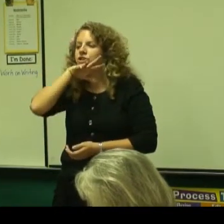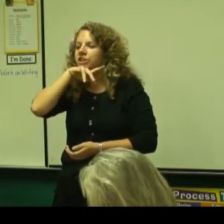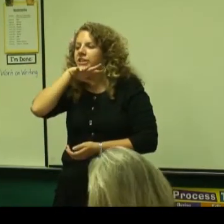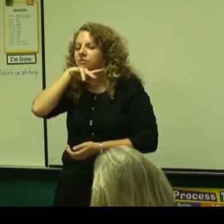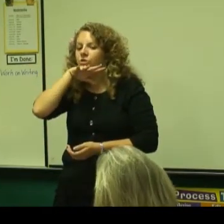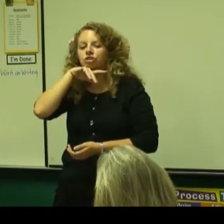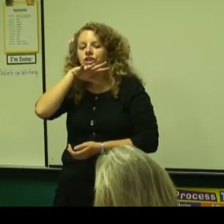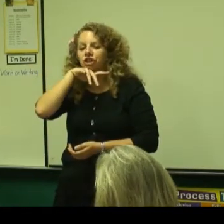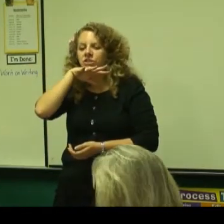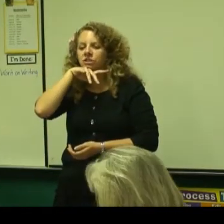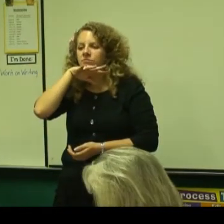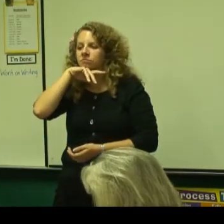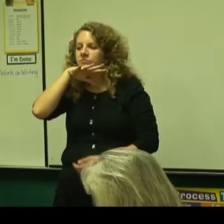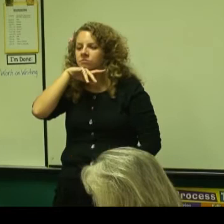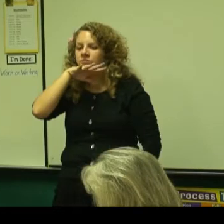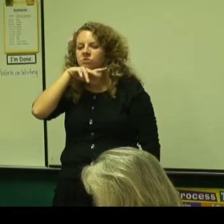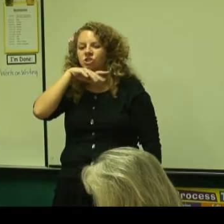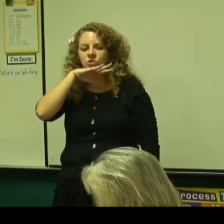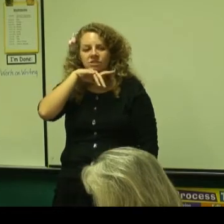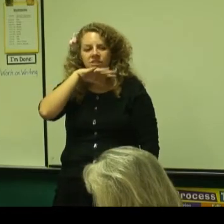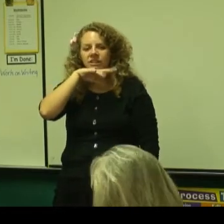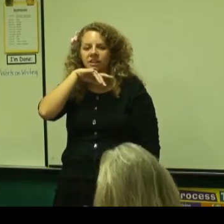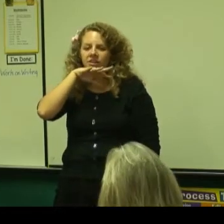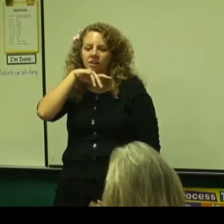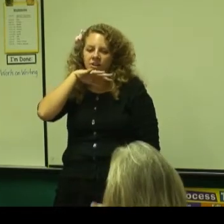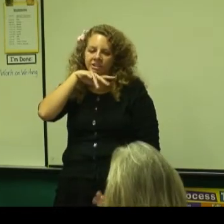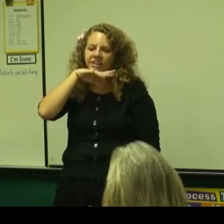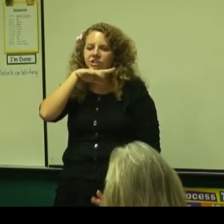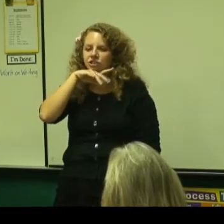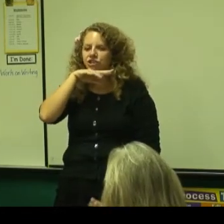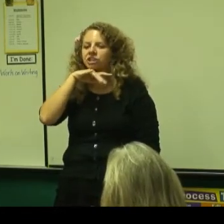Dirty or dirt. So you'll see like, oh, your hands are dirty.